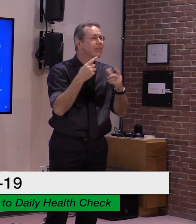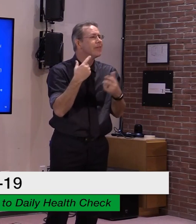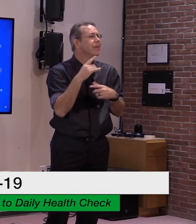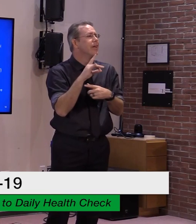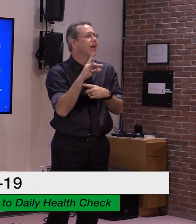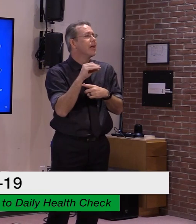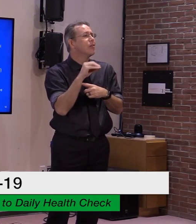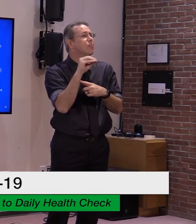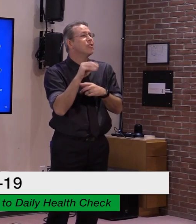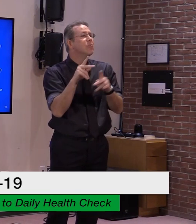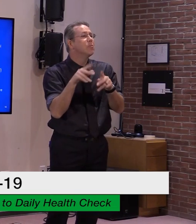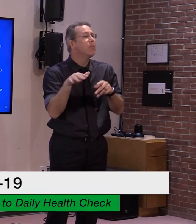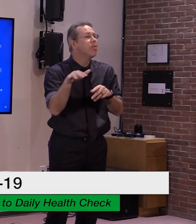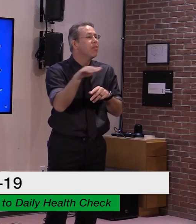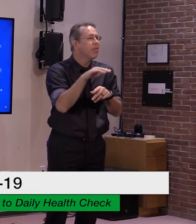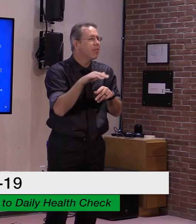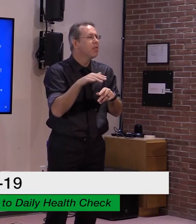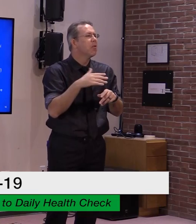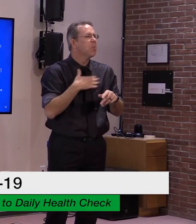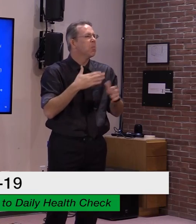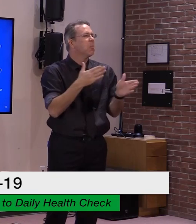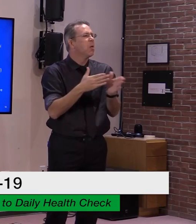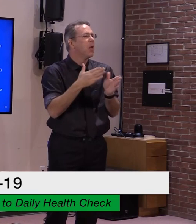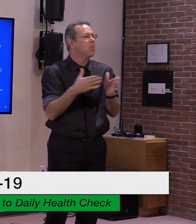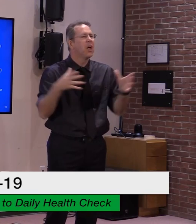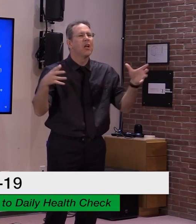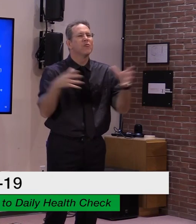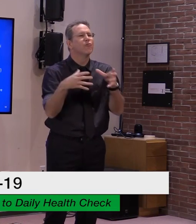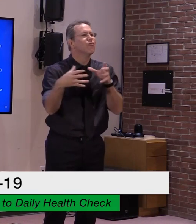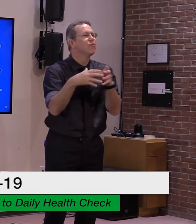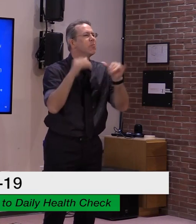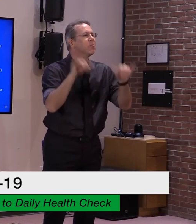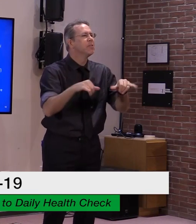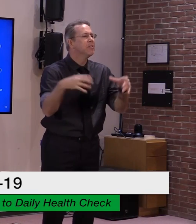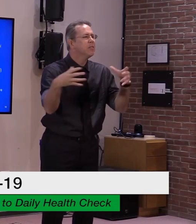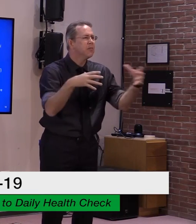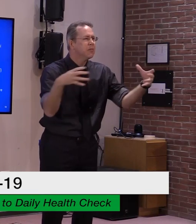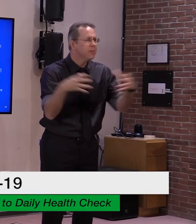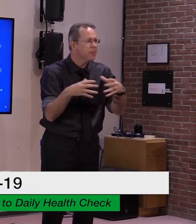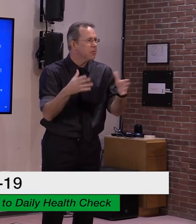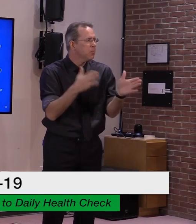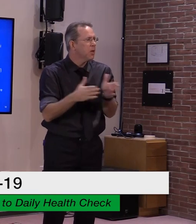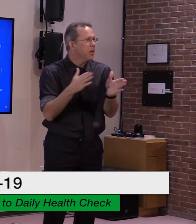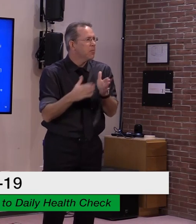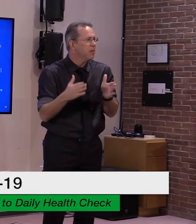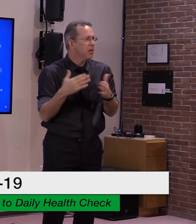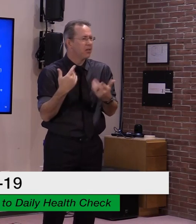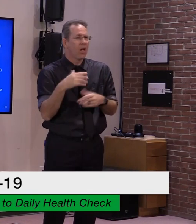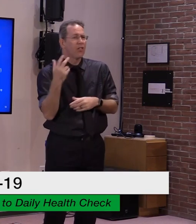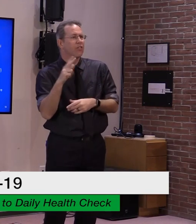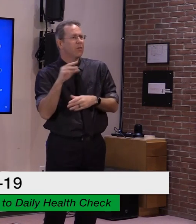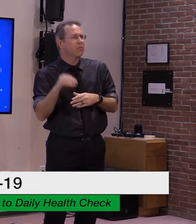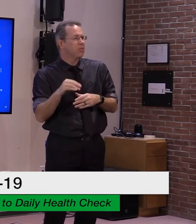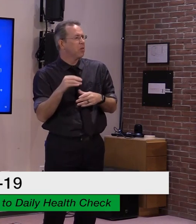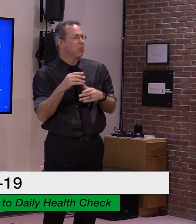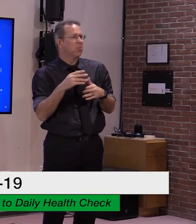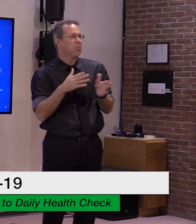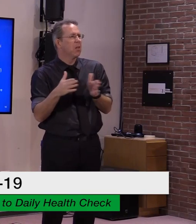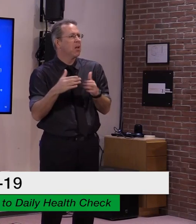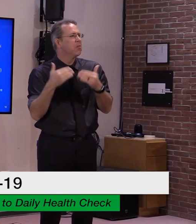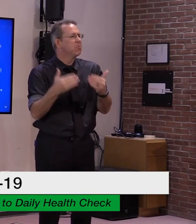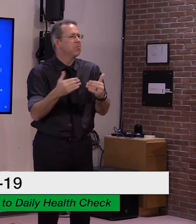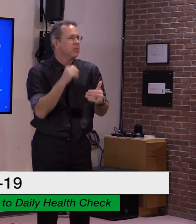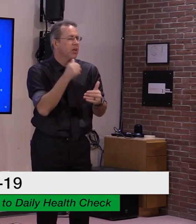10 or more people including people outside of their household if we saw numbers similar to that 38 percent of